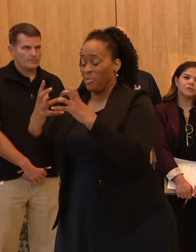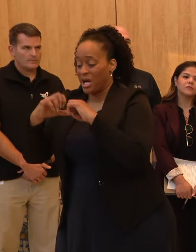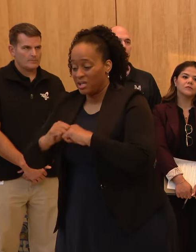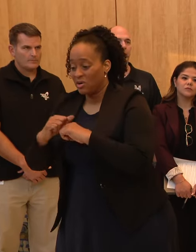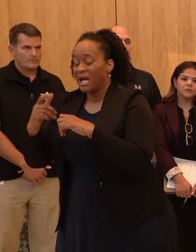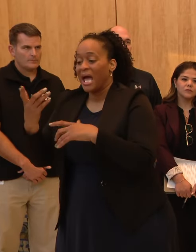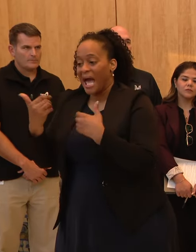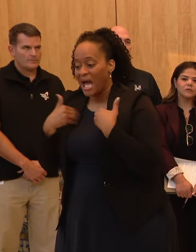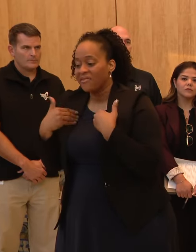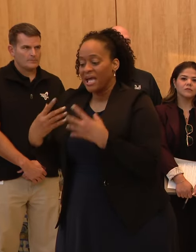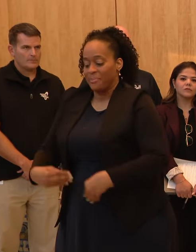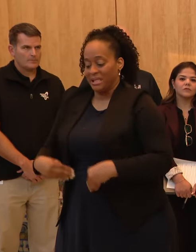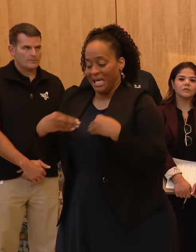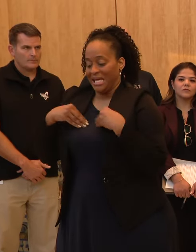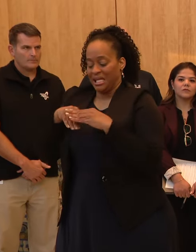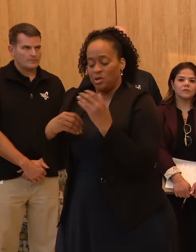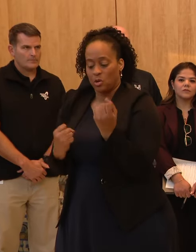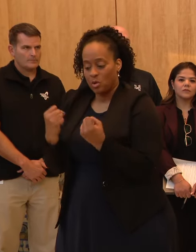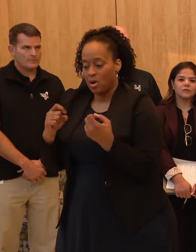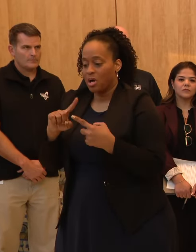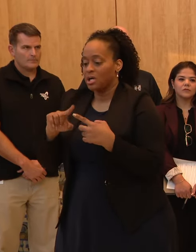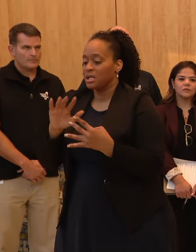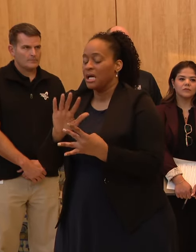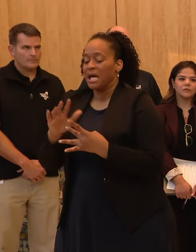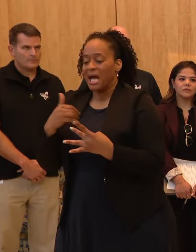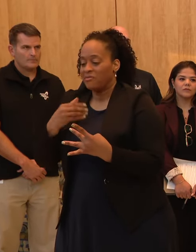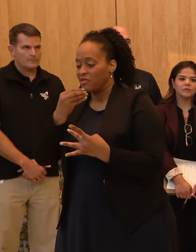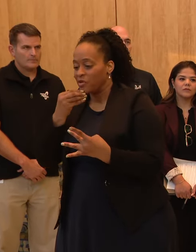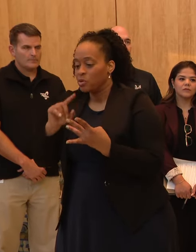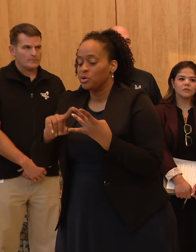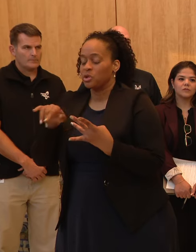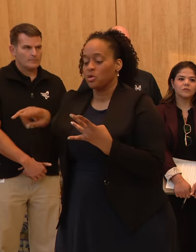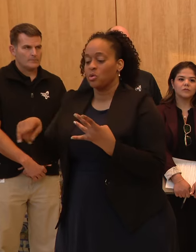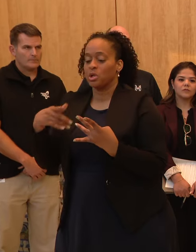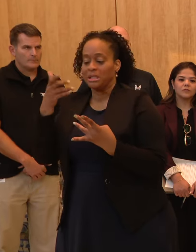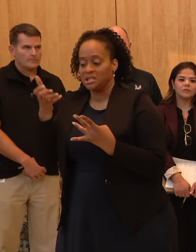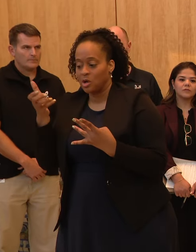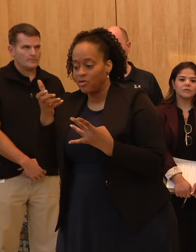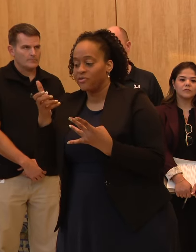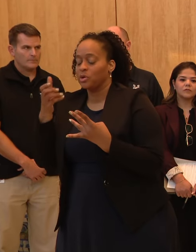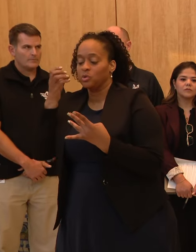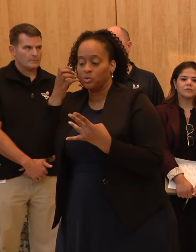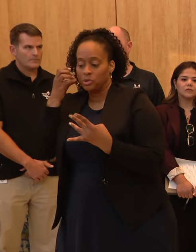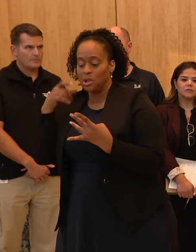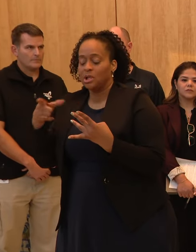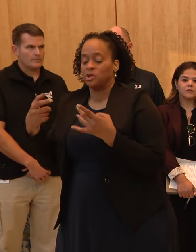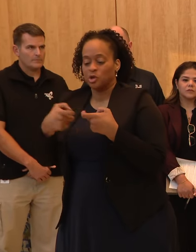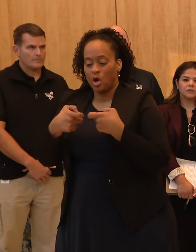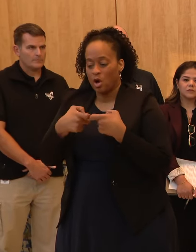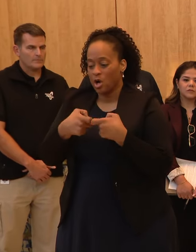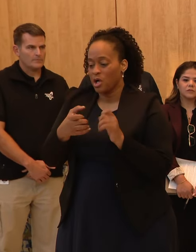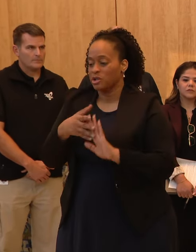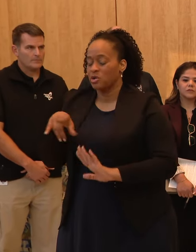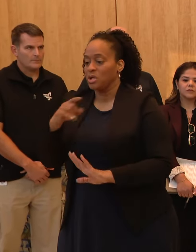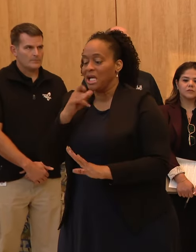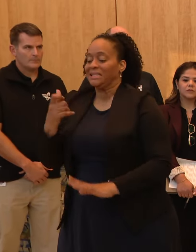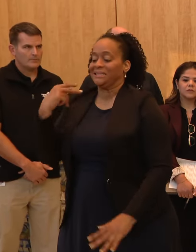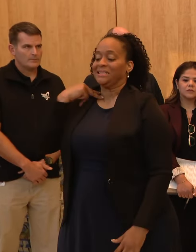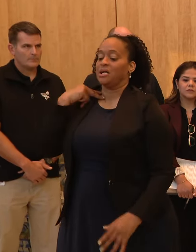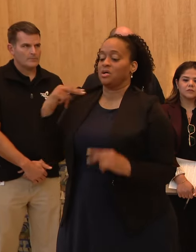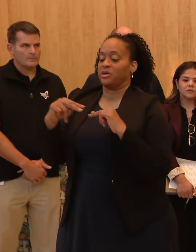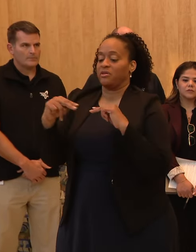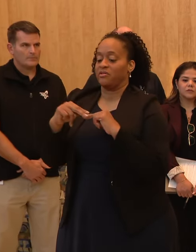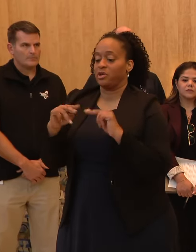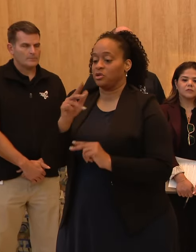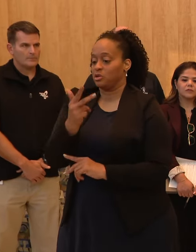blanket in your car, have some sort of nourishment, your cell phone charged to make sure that we can get to you so you're not stranded on a freeway for 2 or